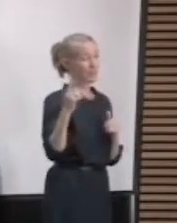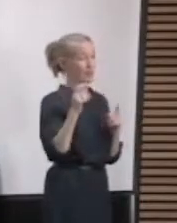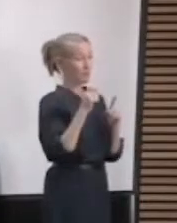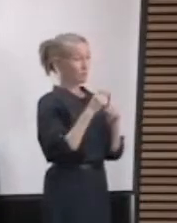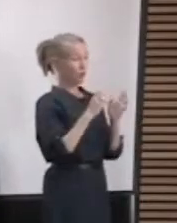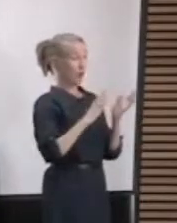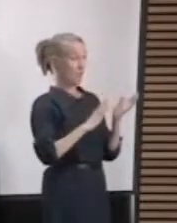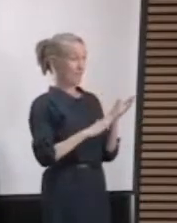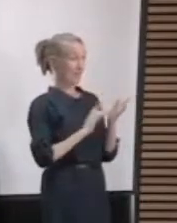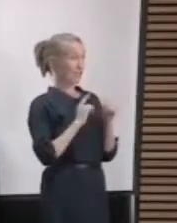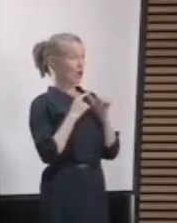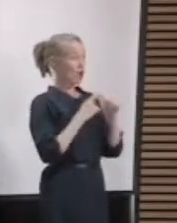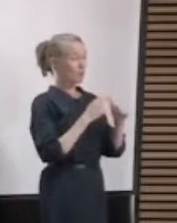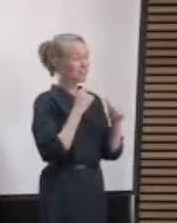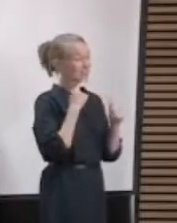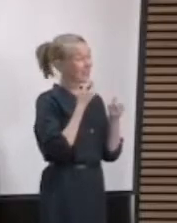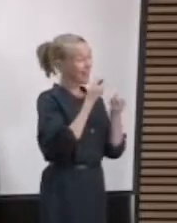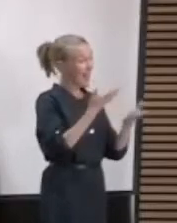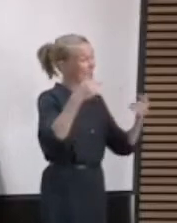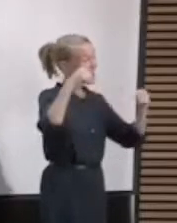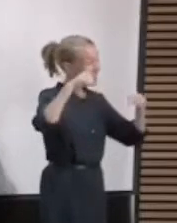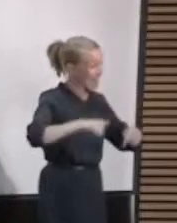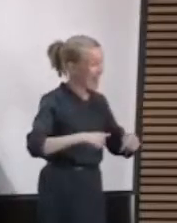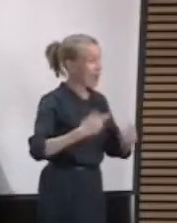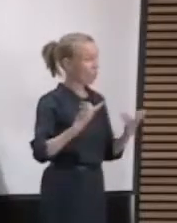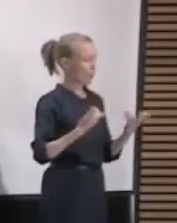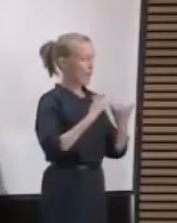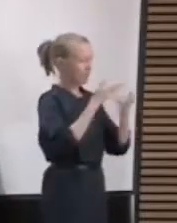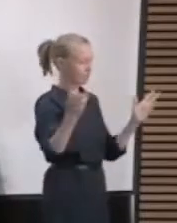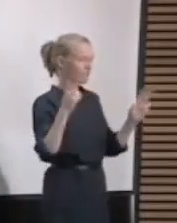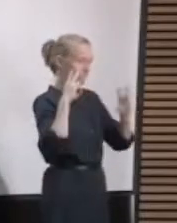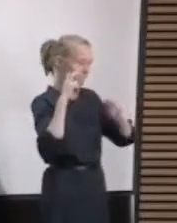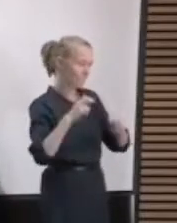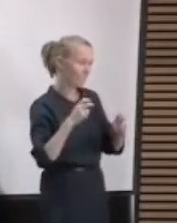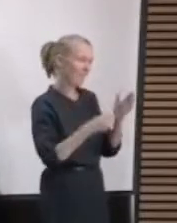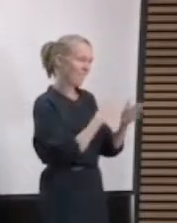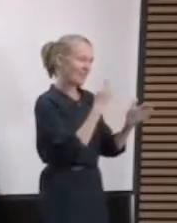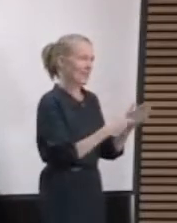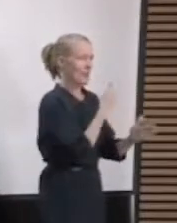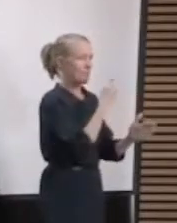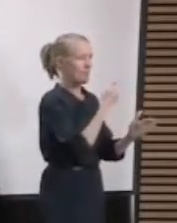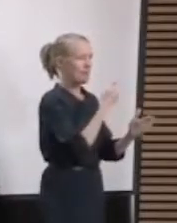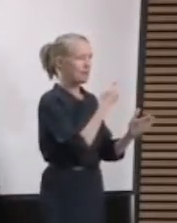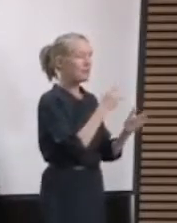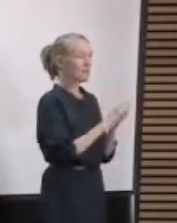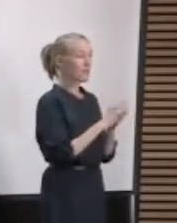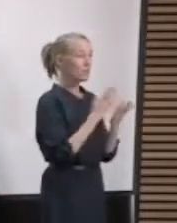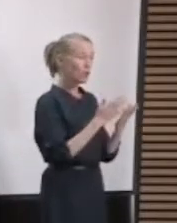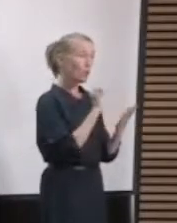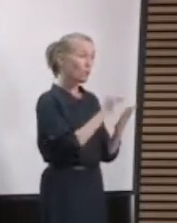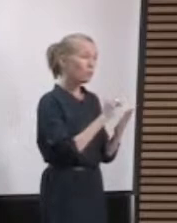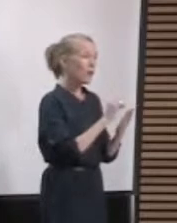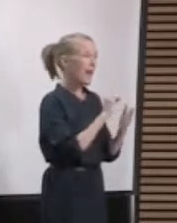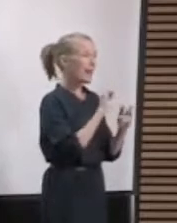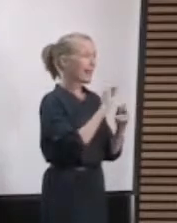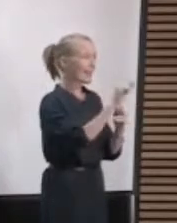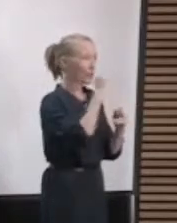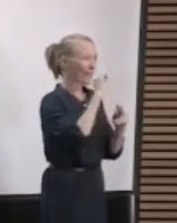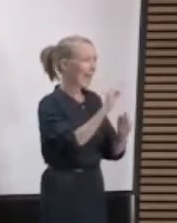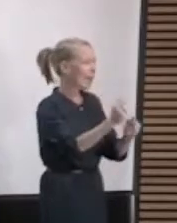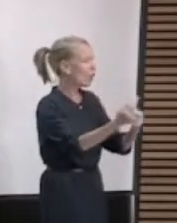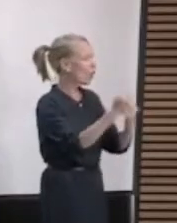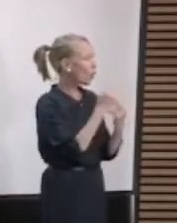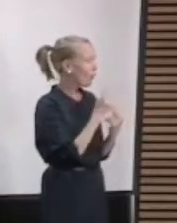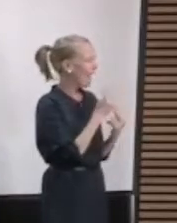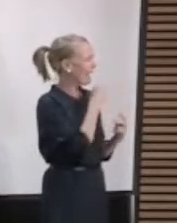those constant improvements and assurances for everyone, the Director General included, around those decisions that are being made, strategies made by the Ministry